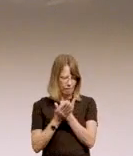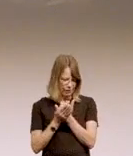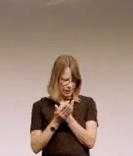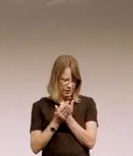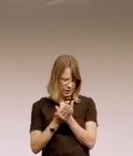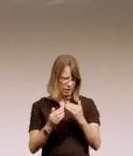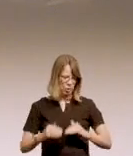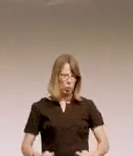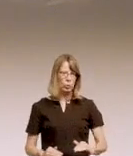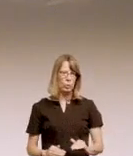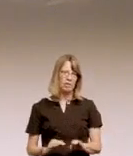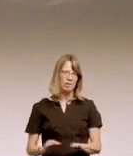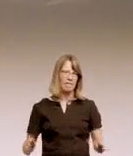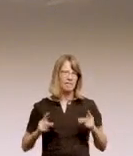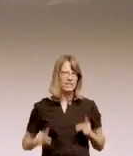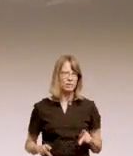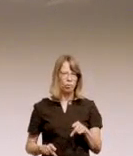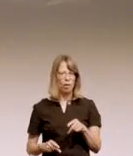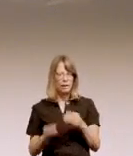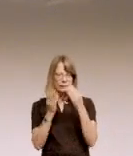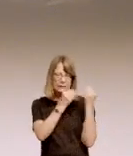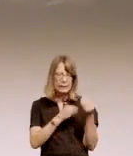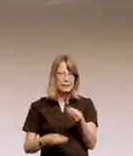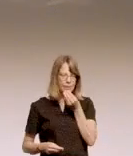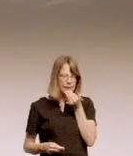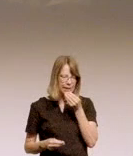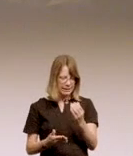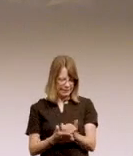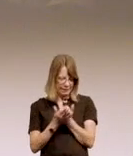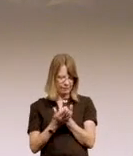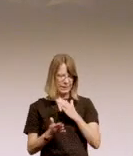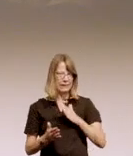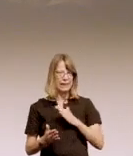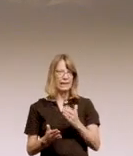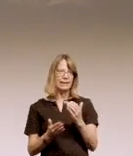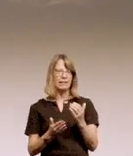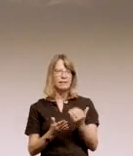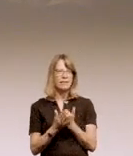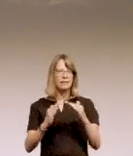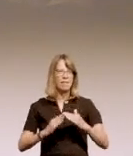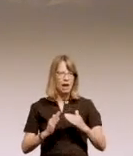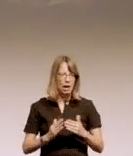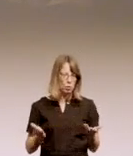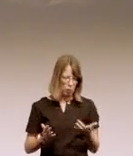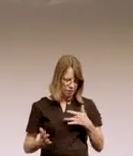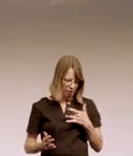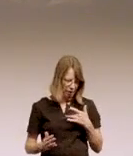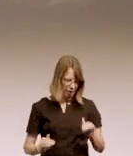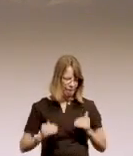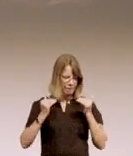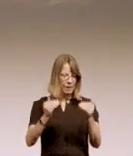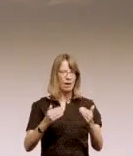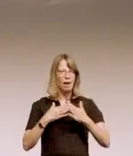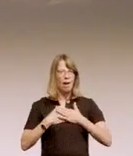the need to sleep, the need to eat. Safety being the need to feel safe and have a safe place to live. Love and belonging, being part of a community or a